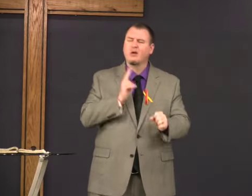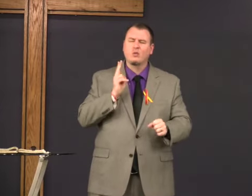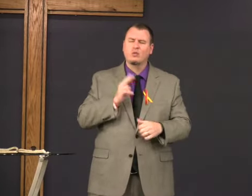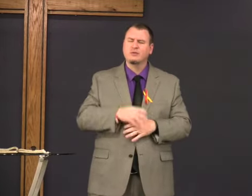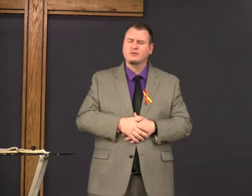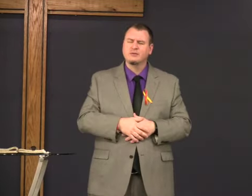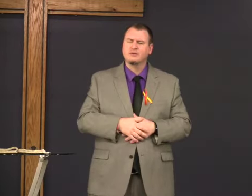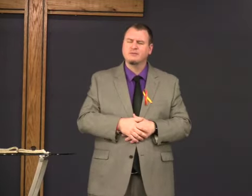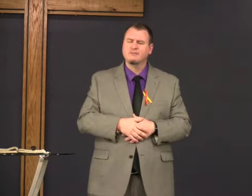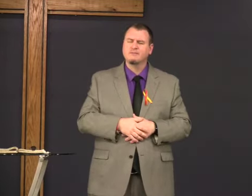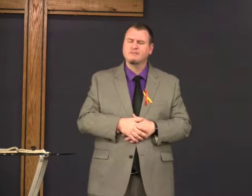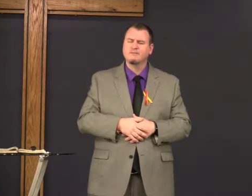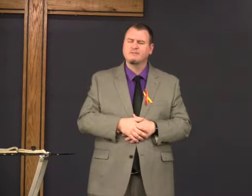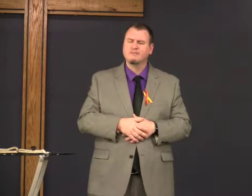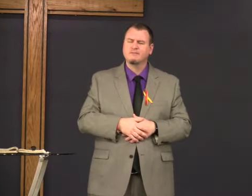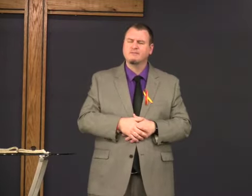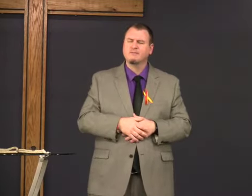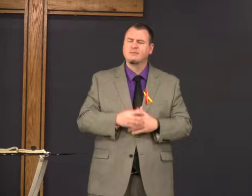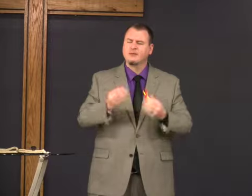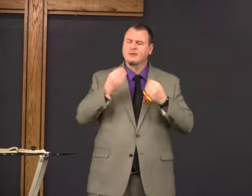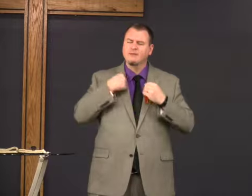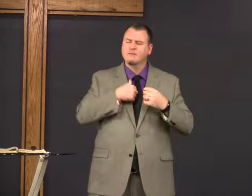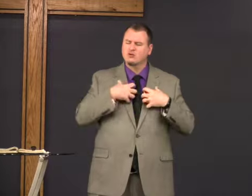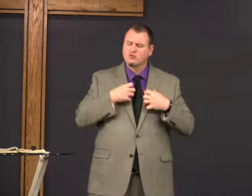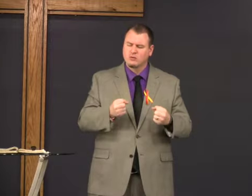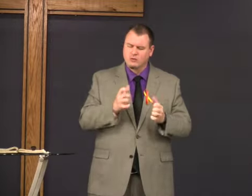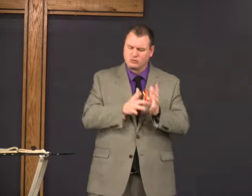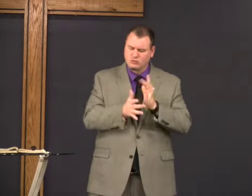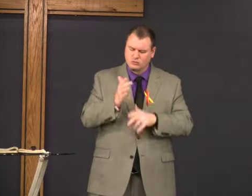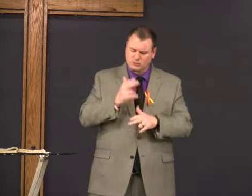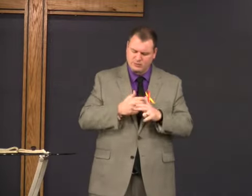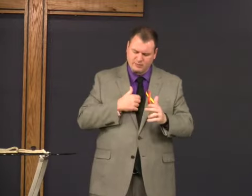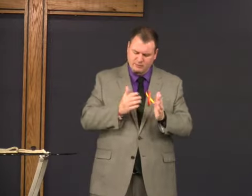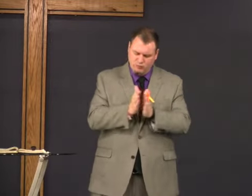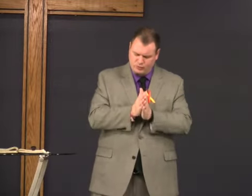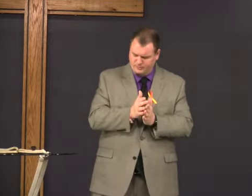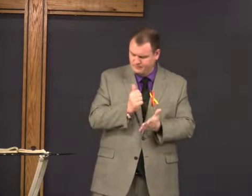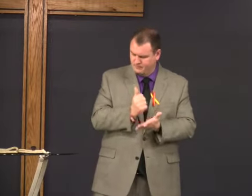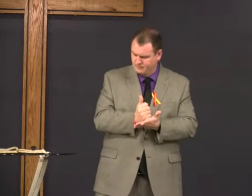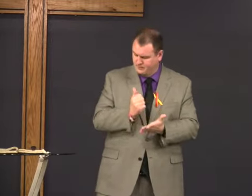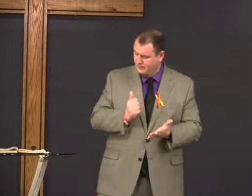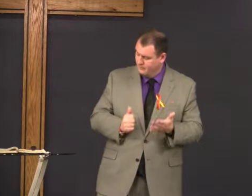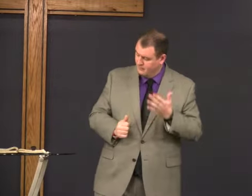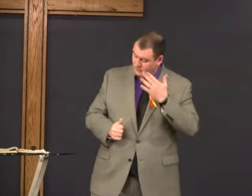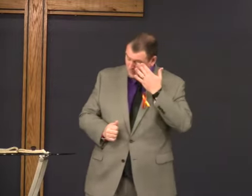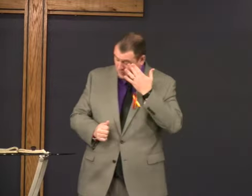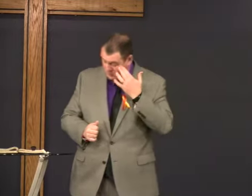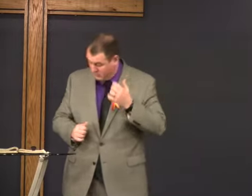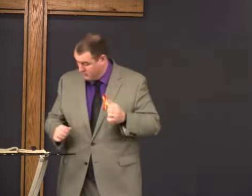be consistent, that we wouldn't quit. Give us strength.